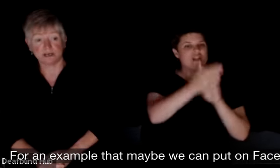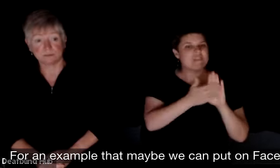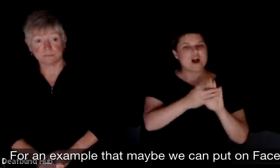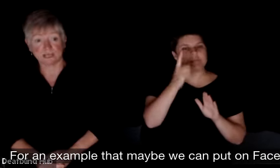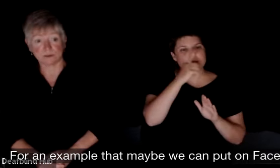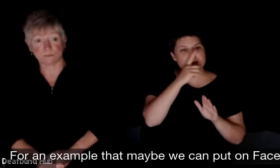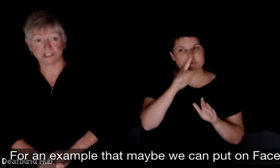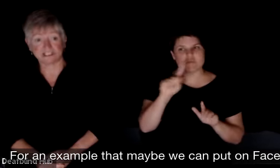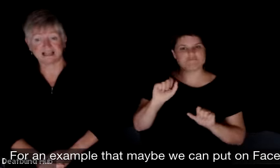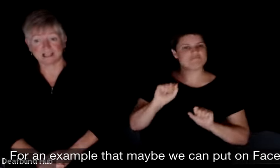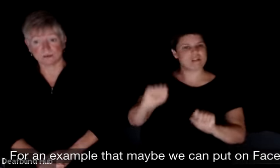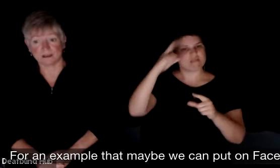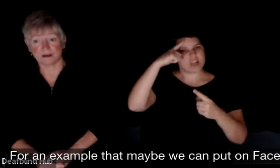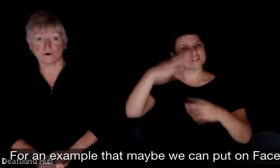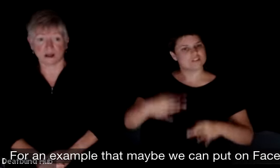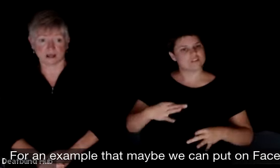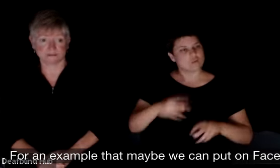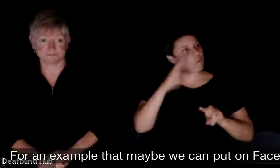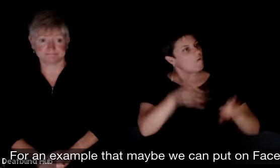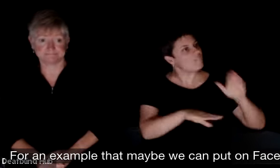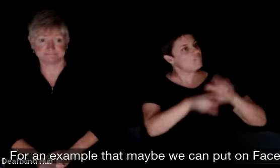or as much as they like.